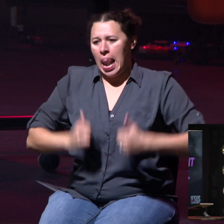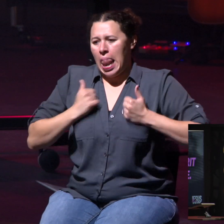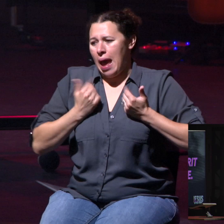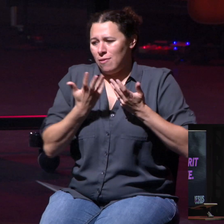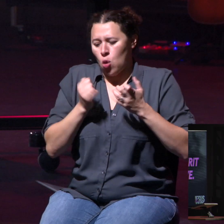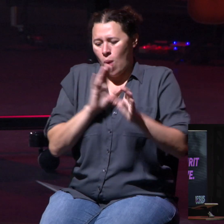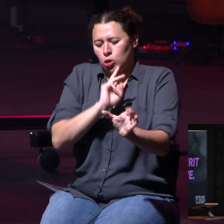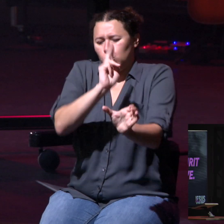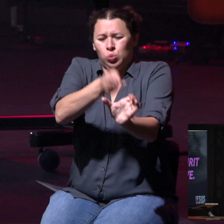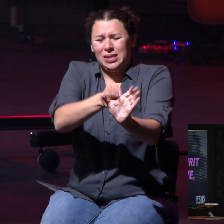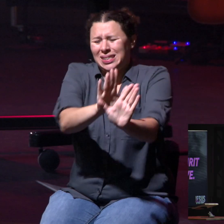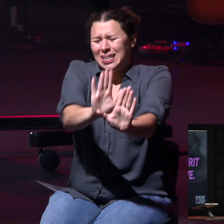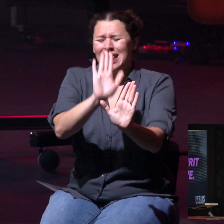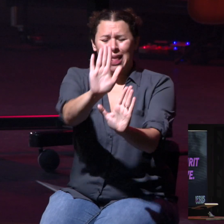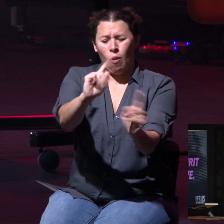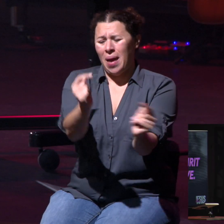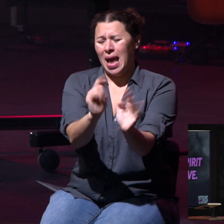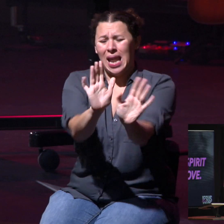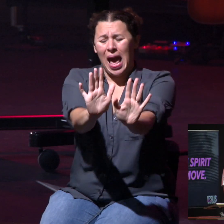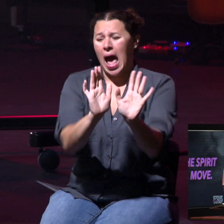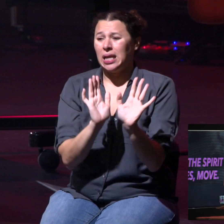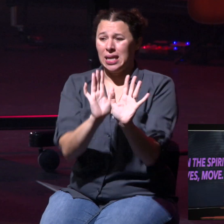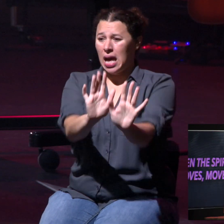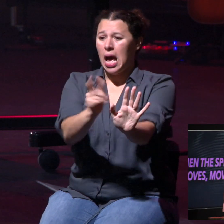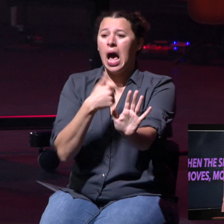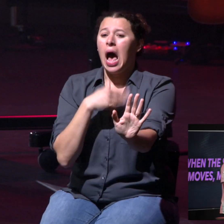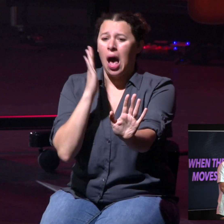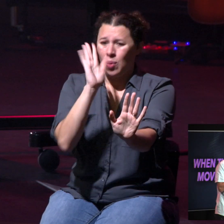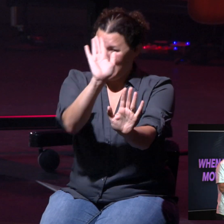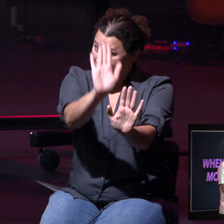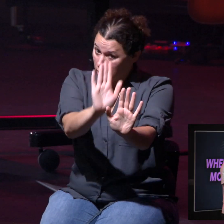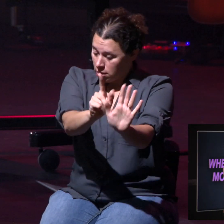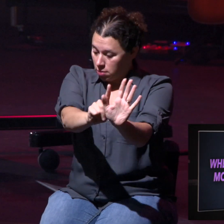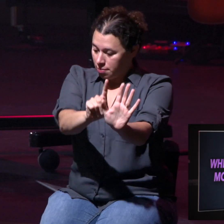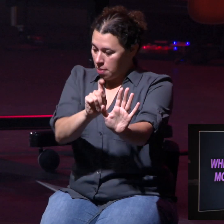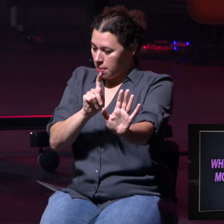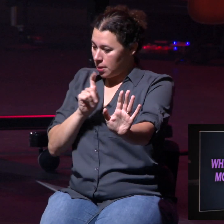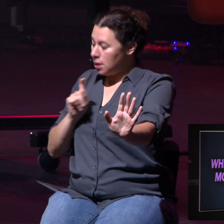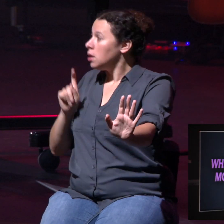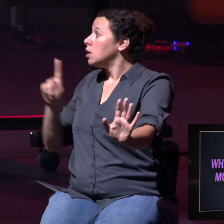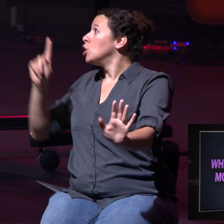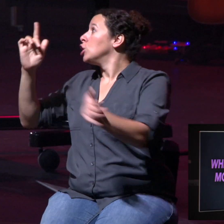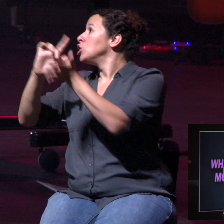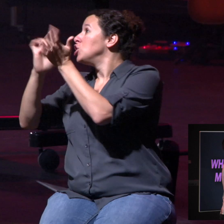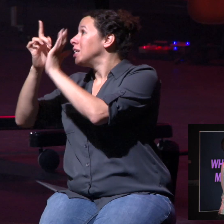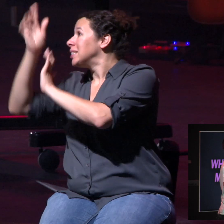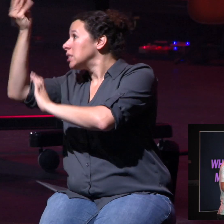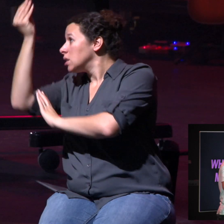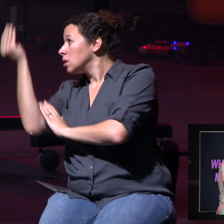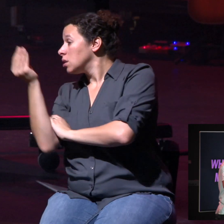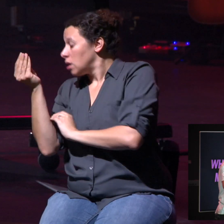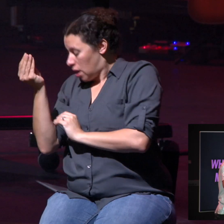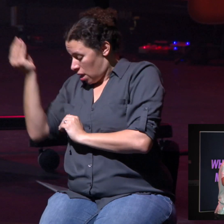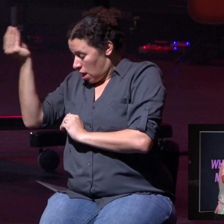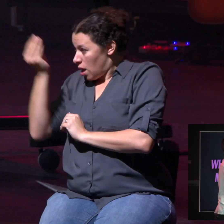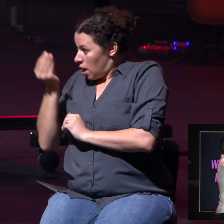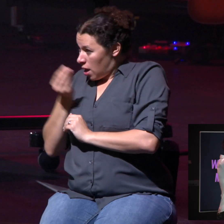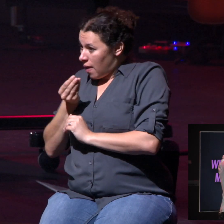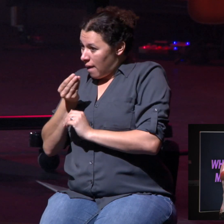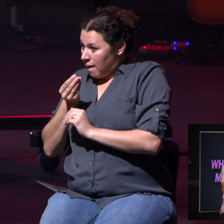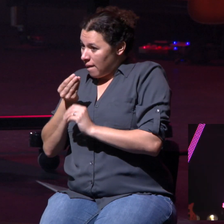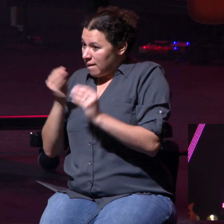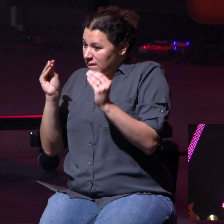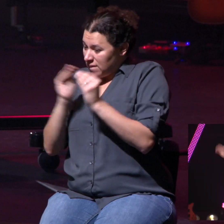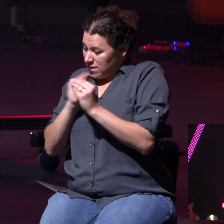else's pain. And so what I do is I step away and I ask Jesus to fix me or fix the